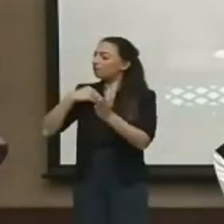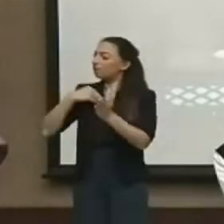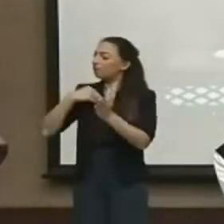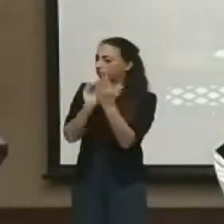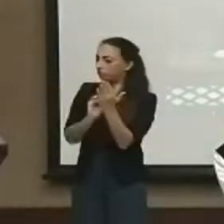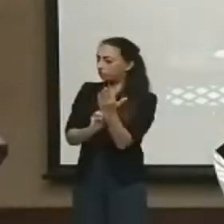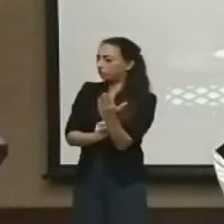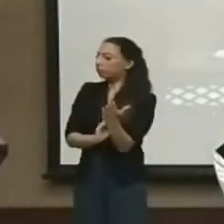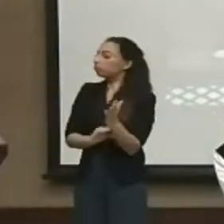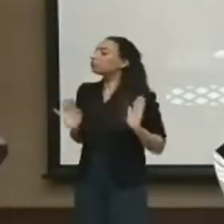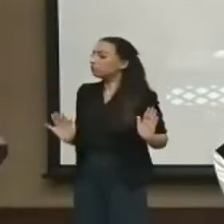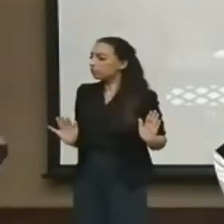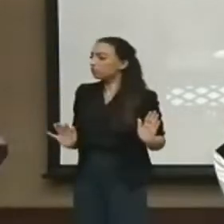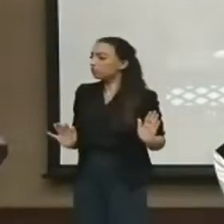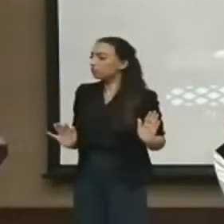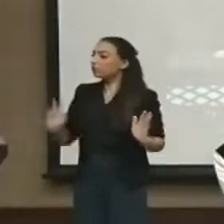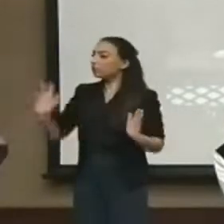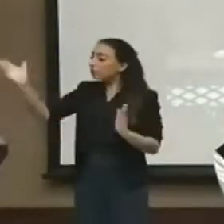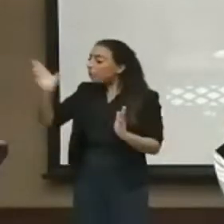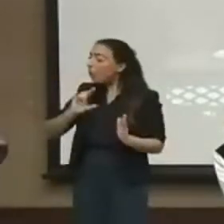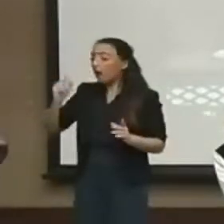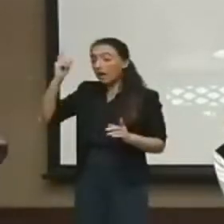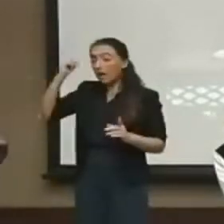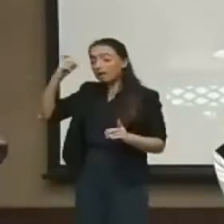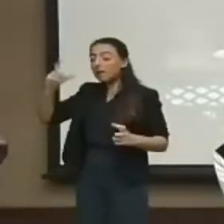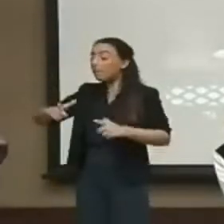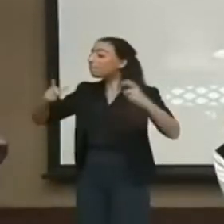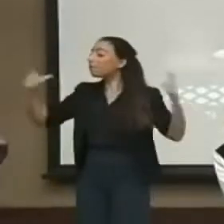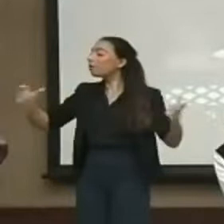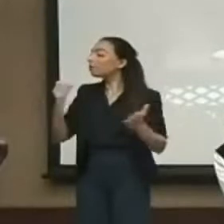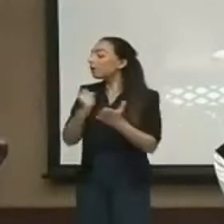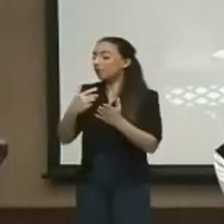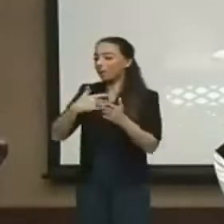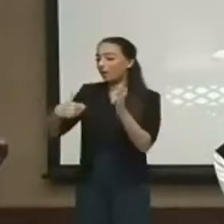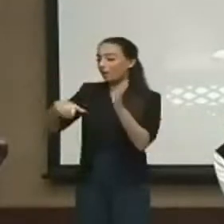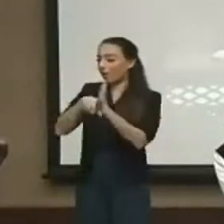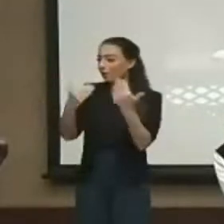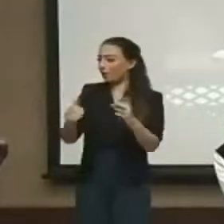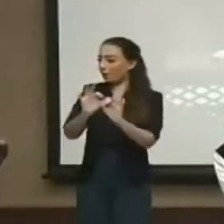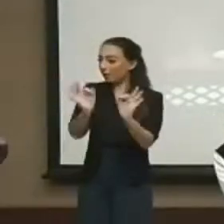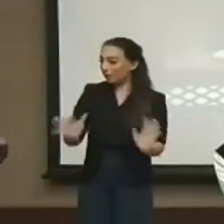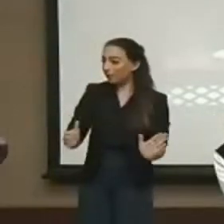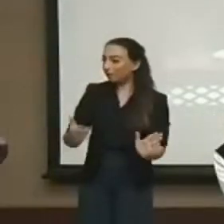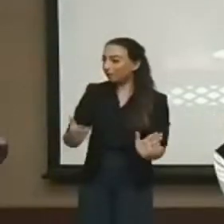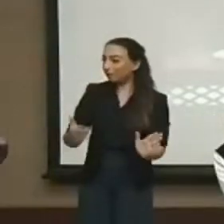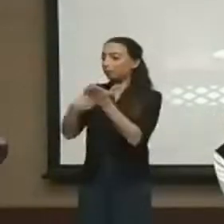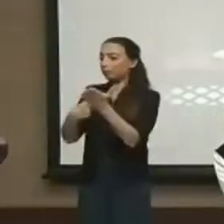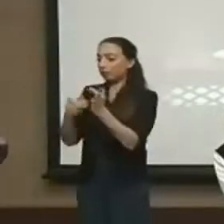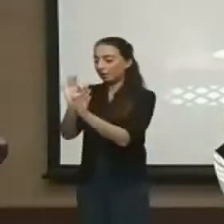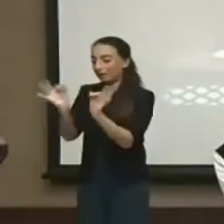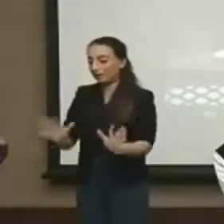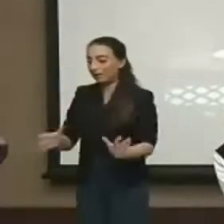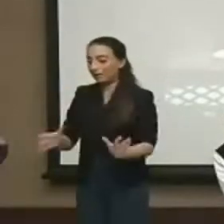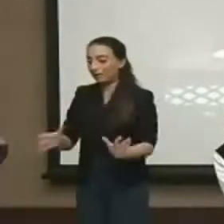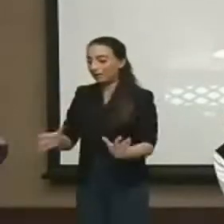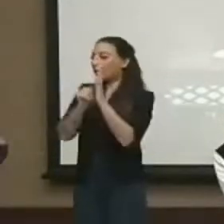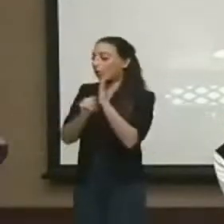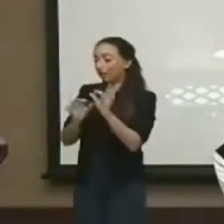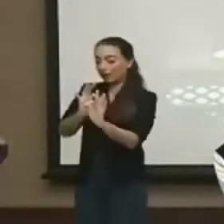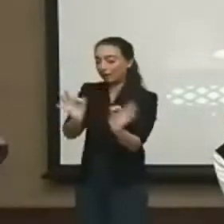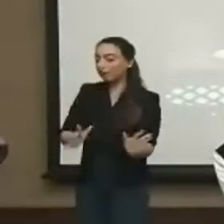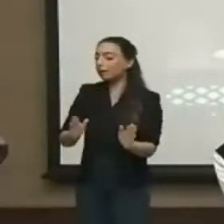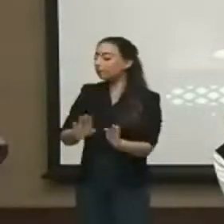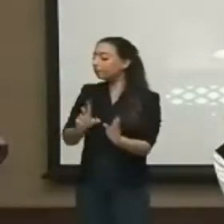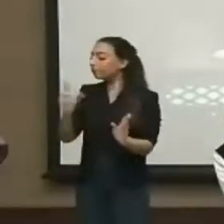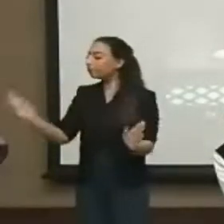from that perspective. We have the laws, we have the standards, we have the guidelines, we have policies in place. We don't have